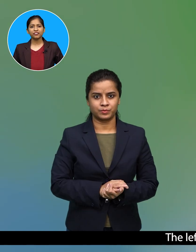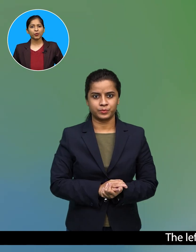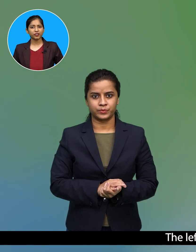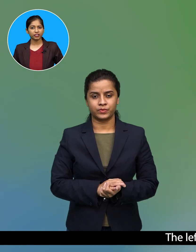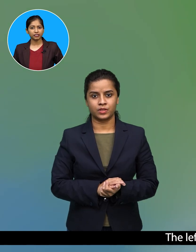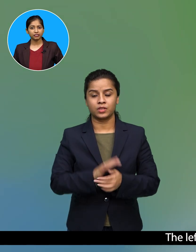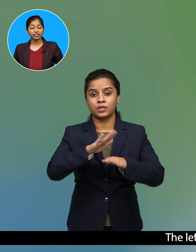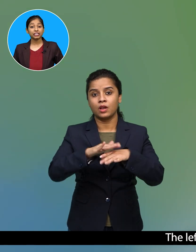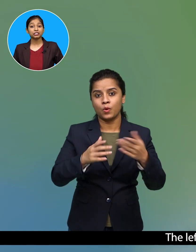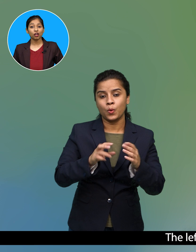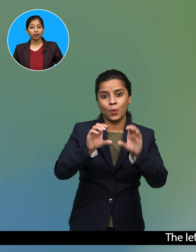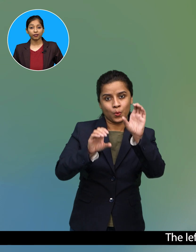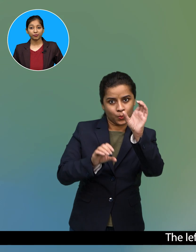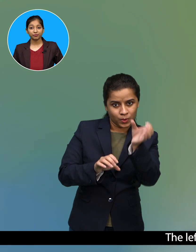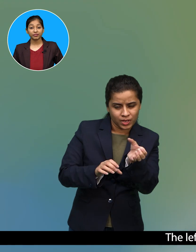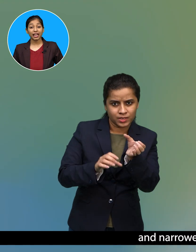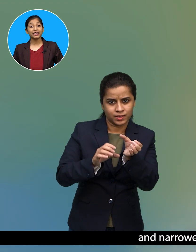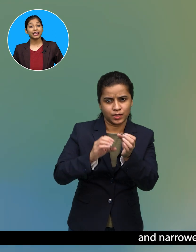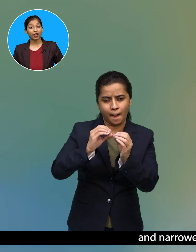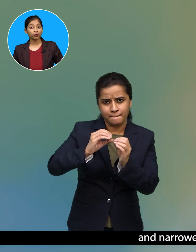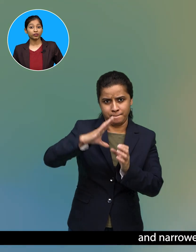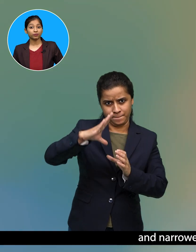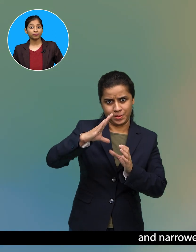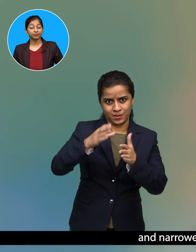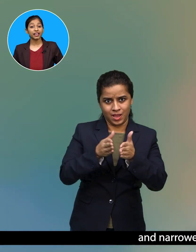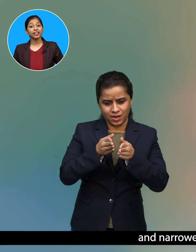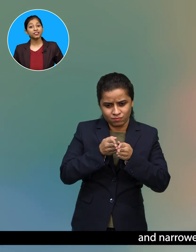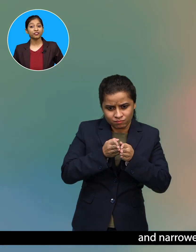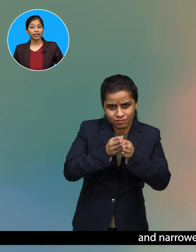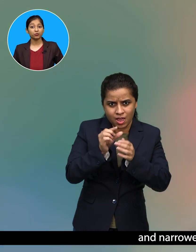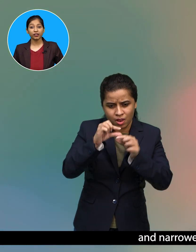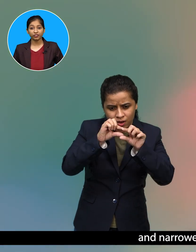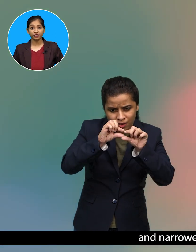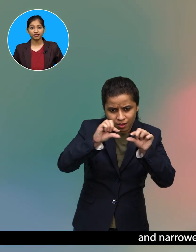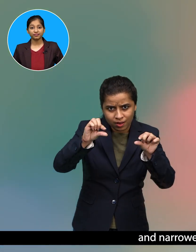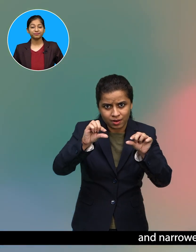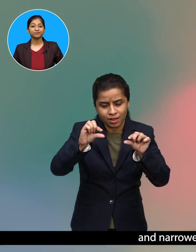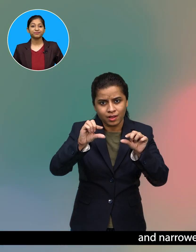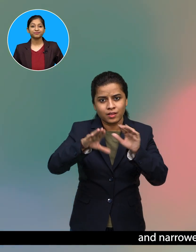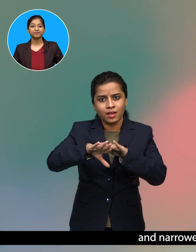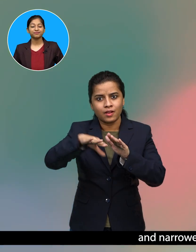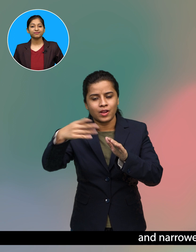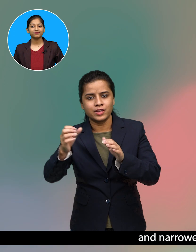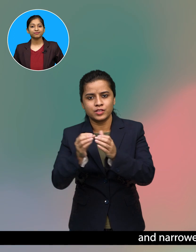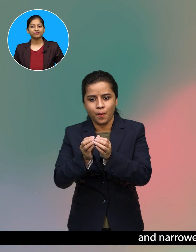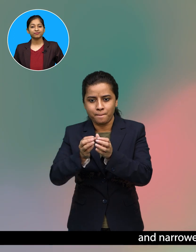The left ventricle is longer and narrower than the right ventricle.